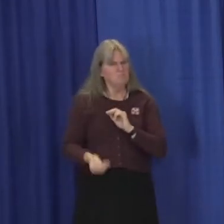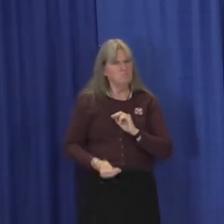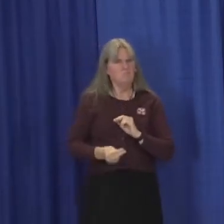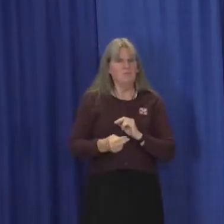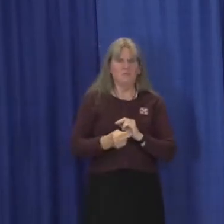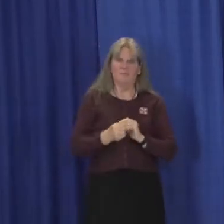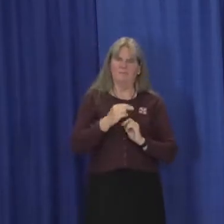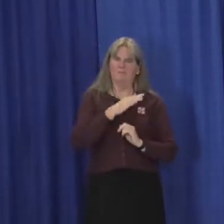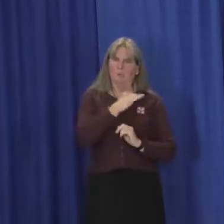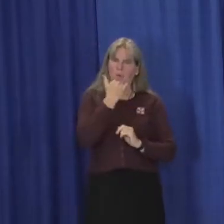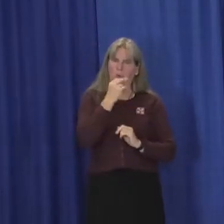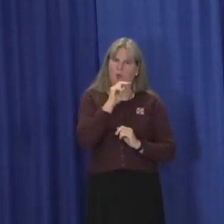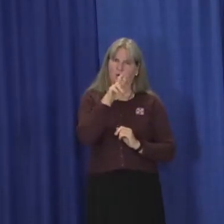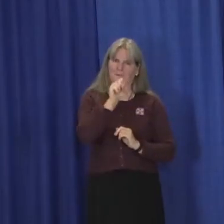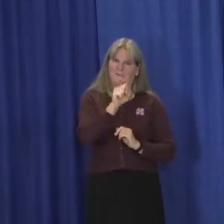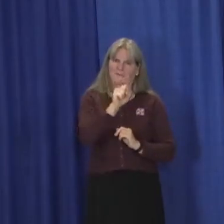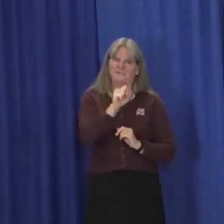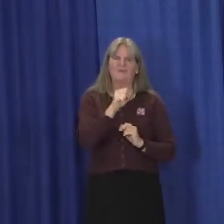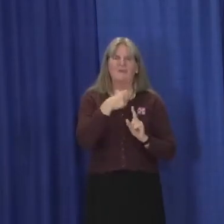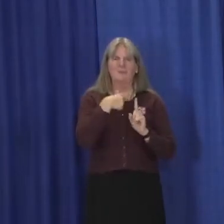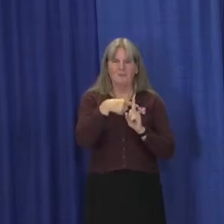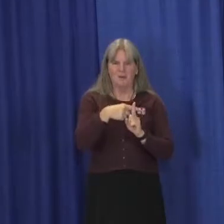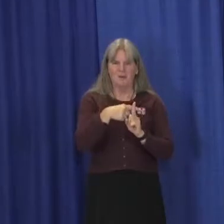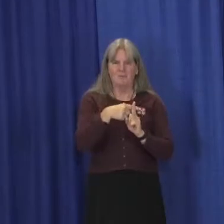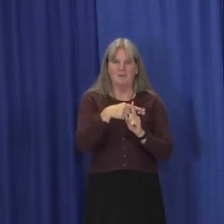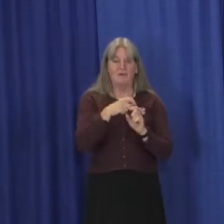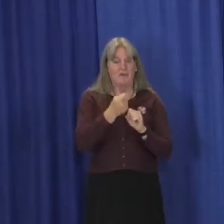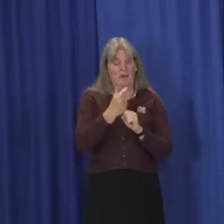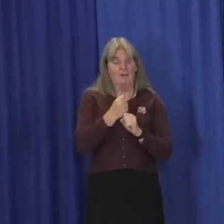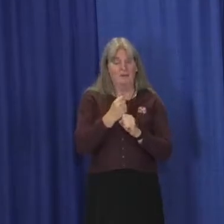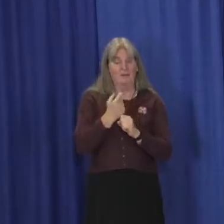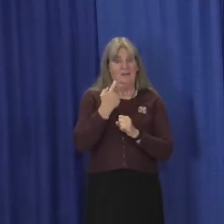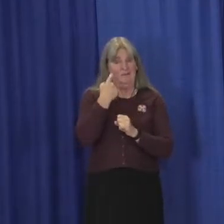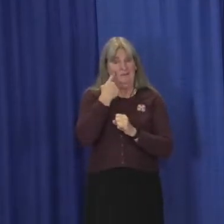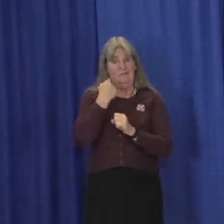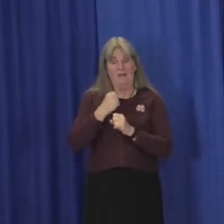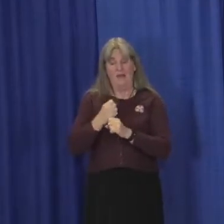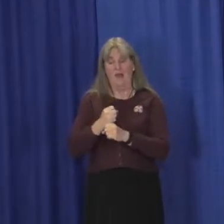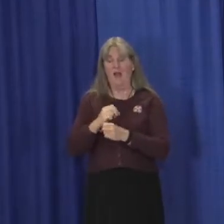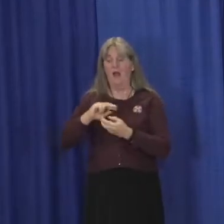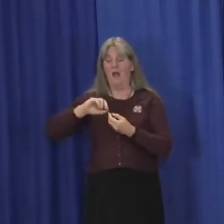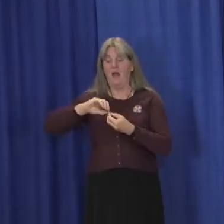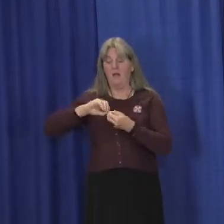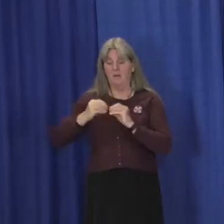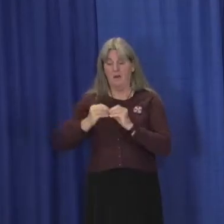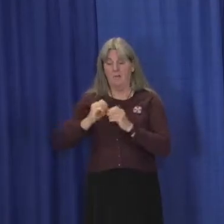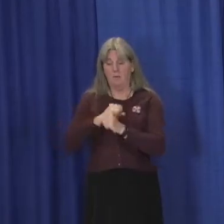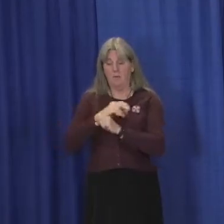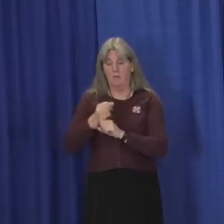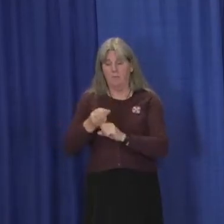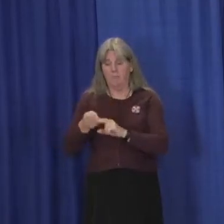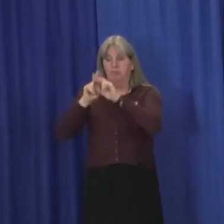promising sign and demonstrates that despite a surge of cases across Canada